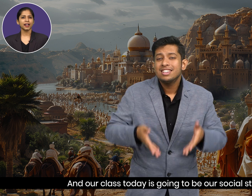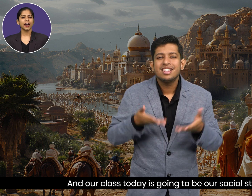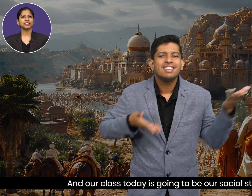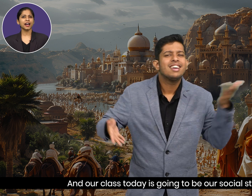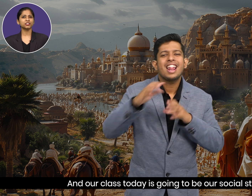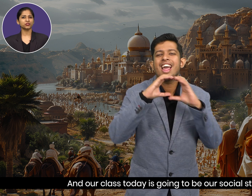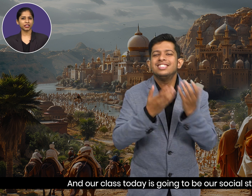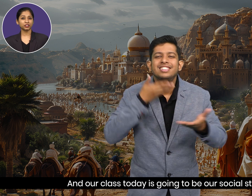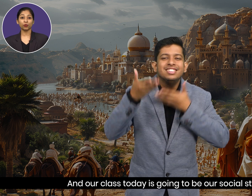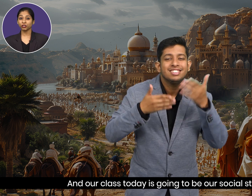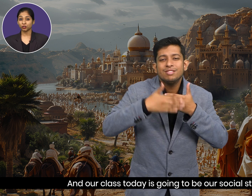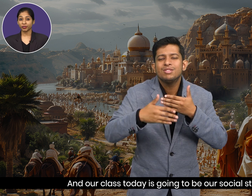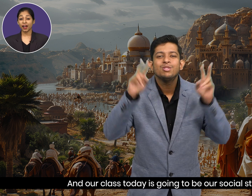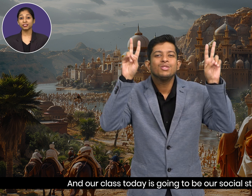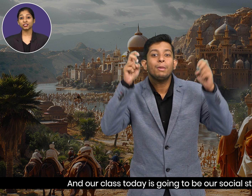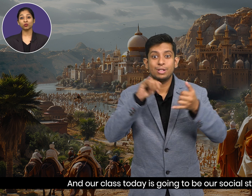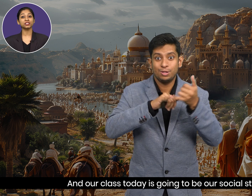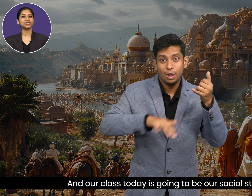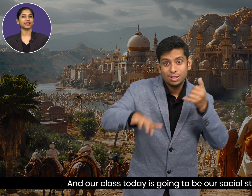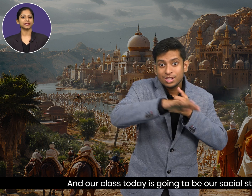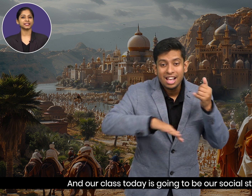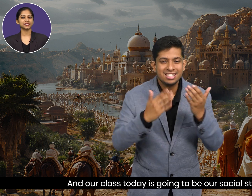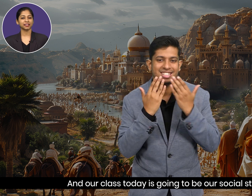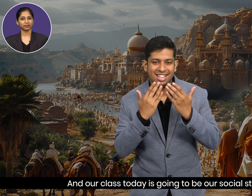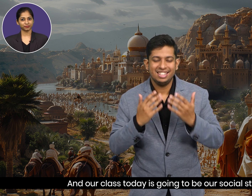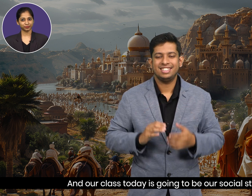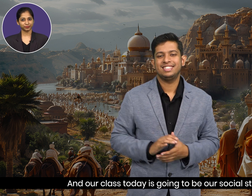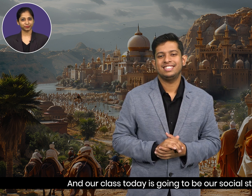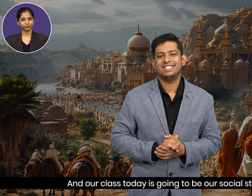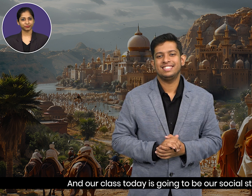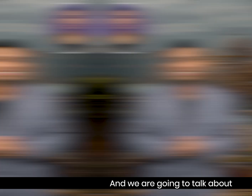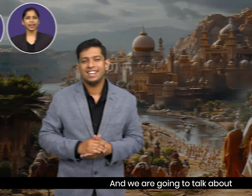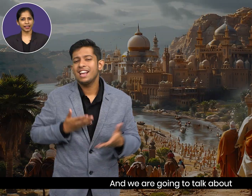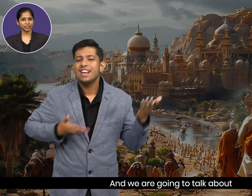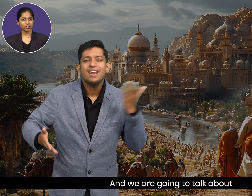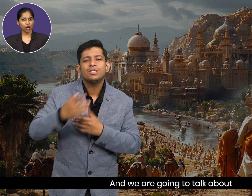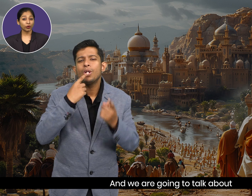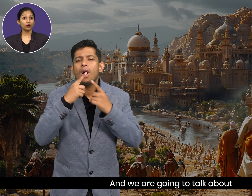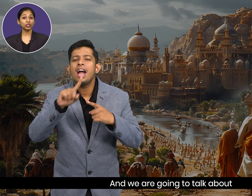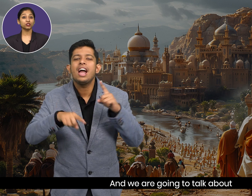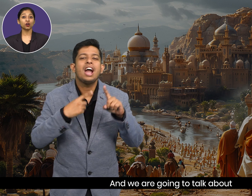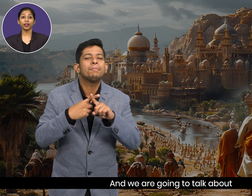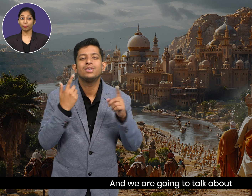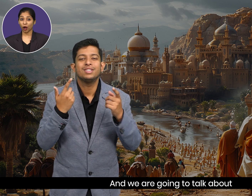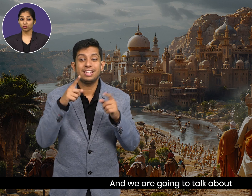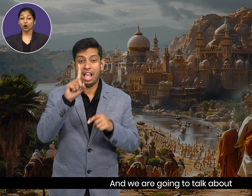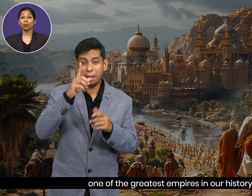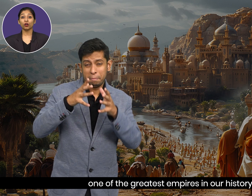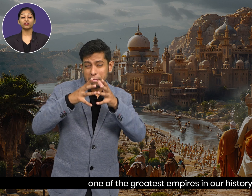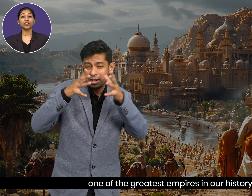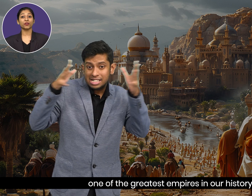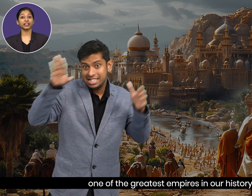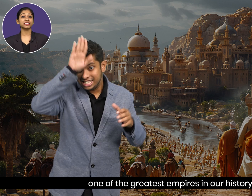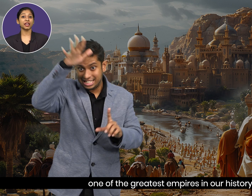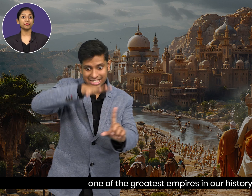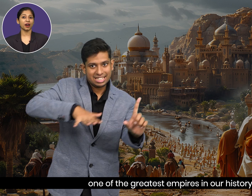And our class today is going to be our social studies. And we are going to talk about one